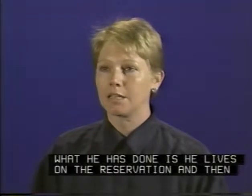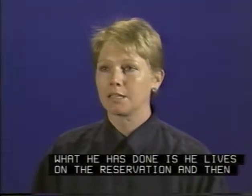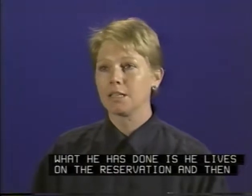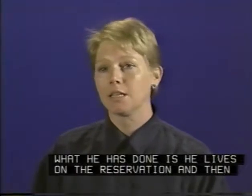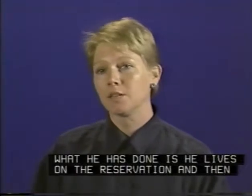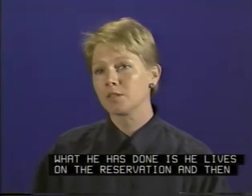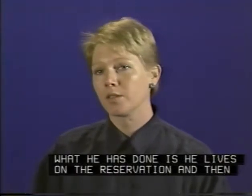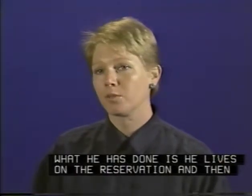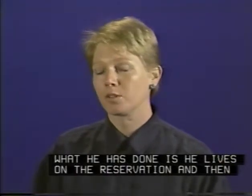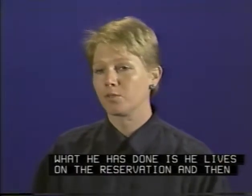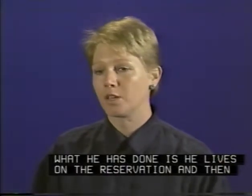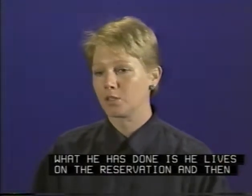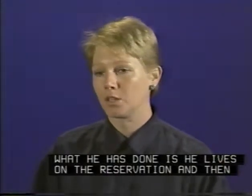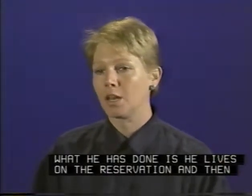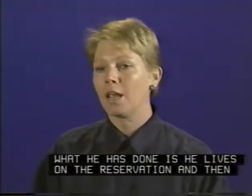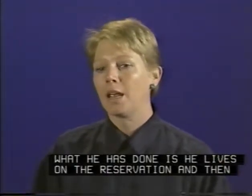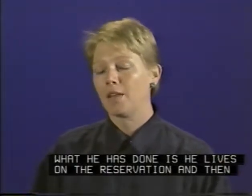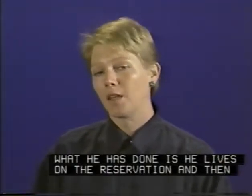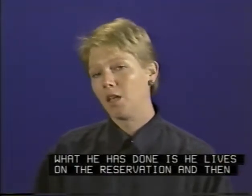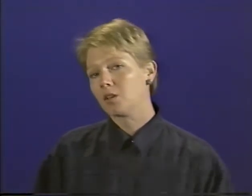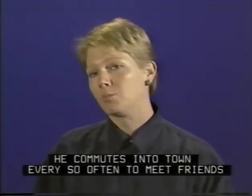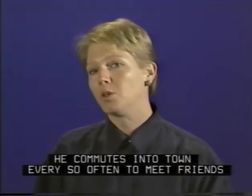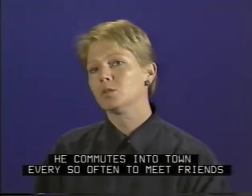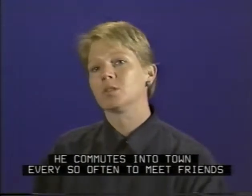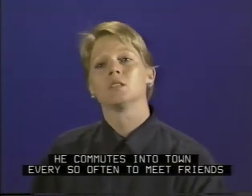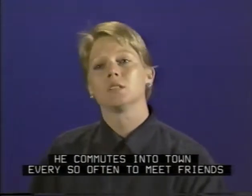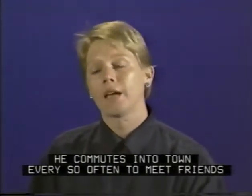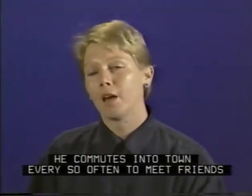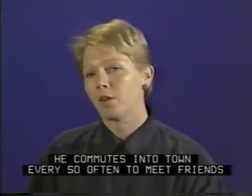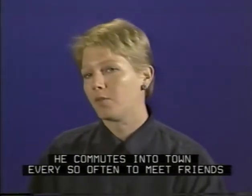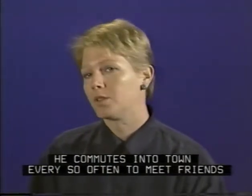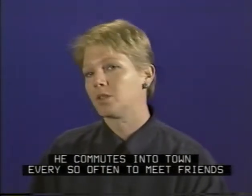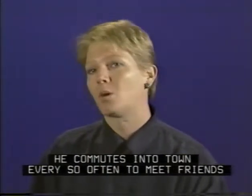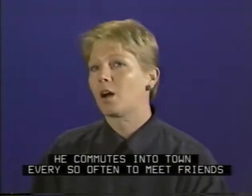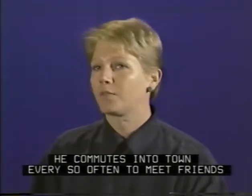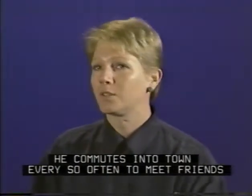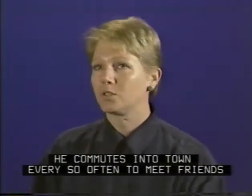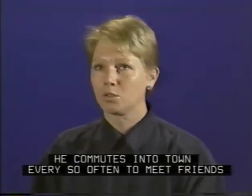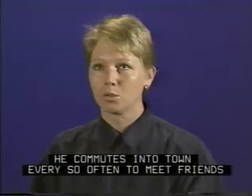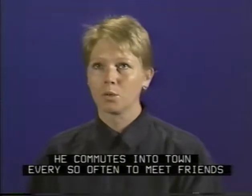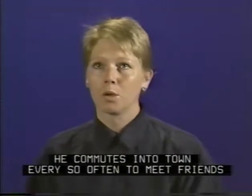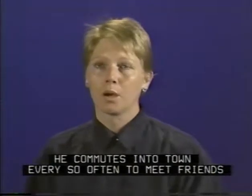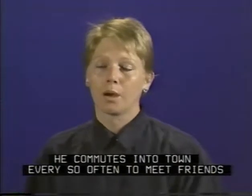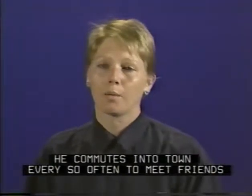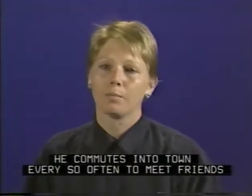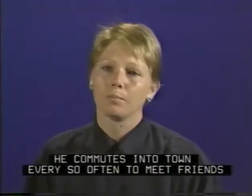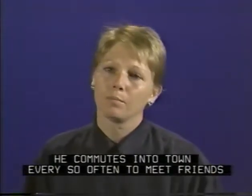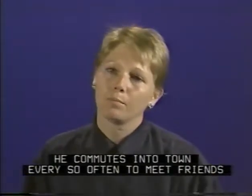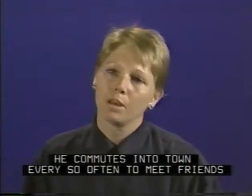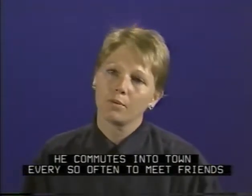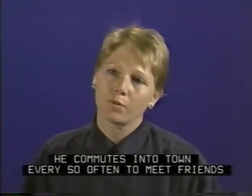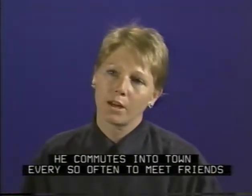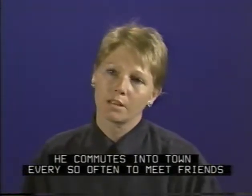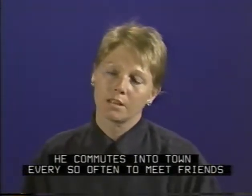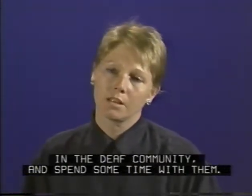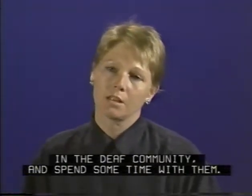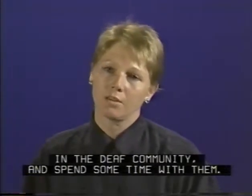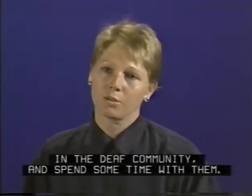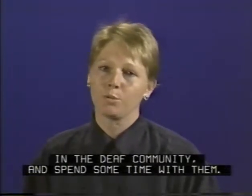he lives on the reservation, and then he commutes into town every so often to meet friends in the deaf